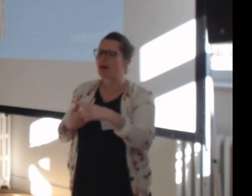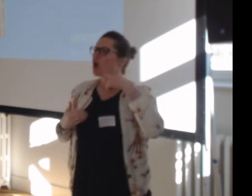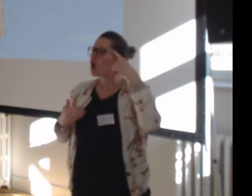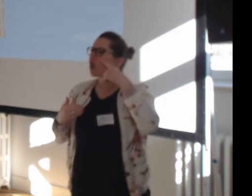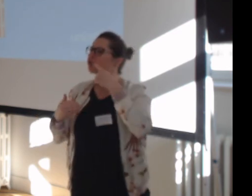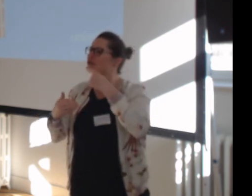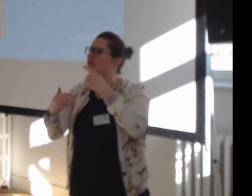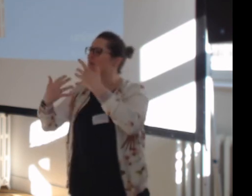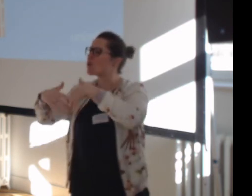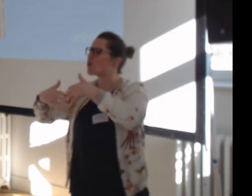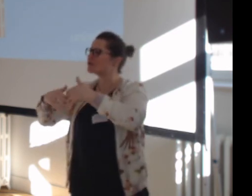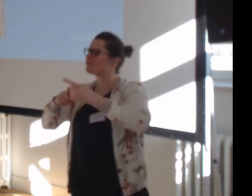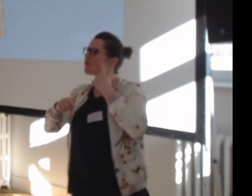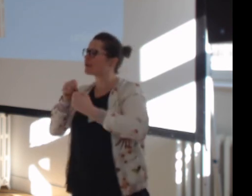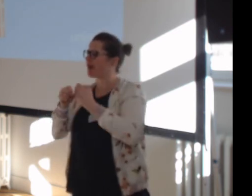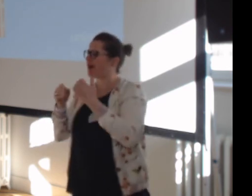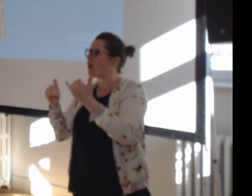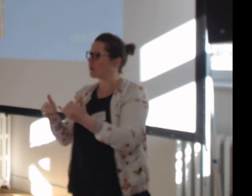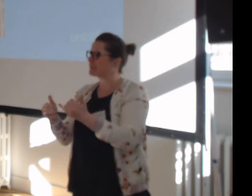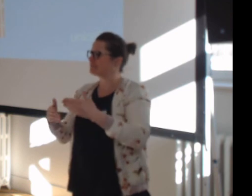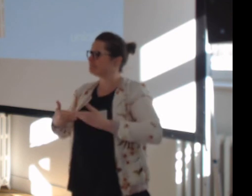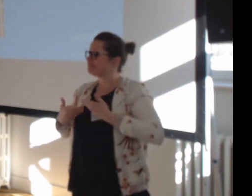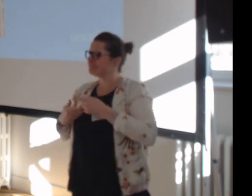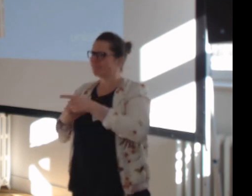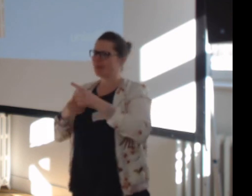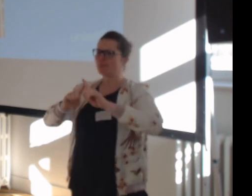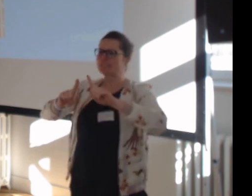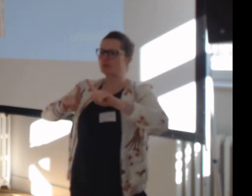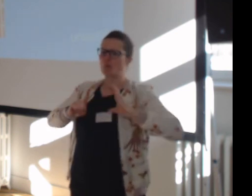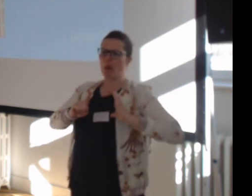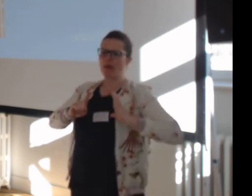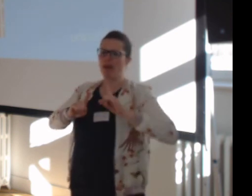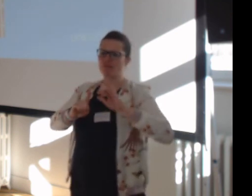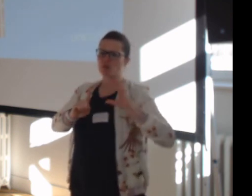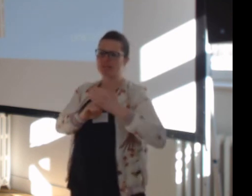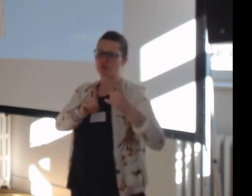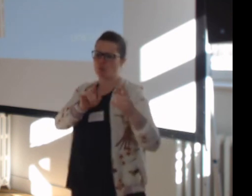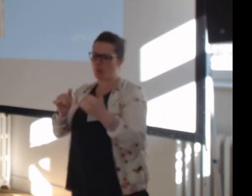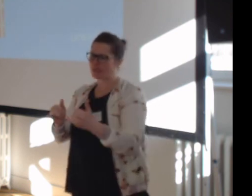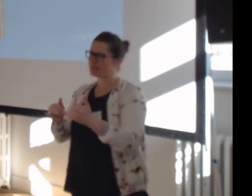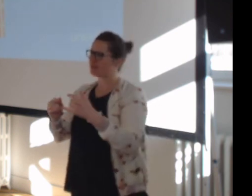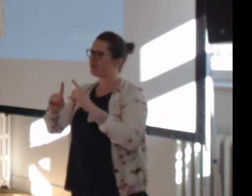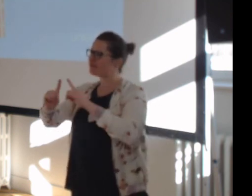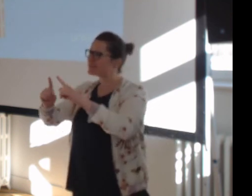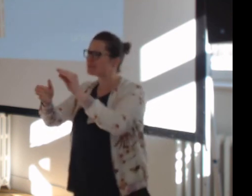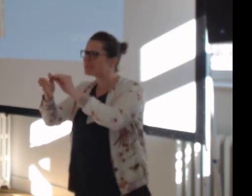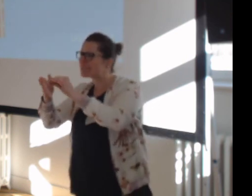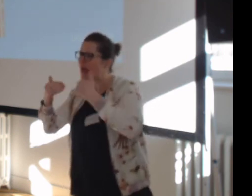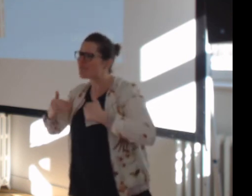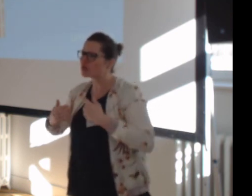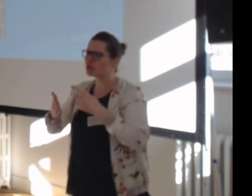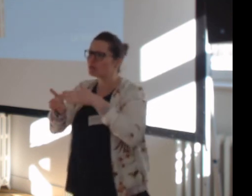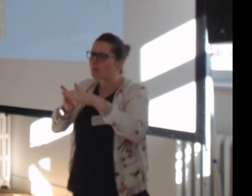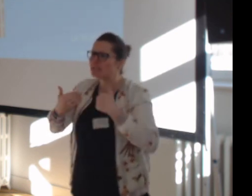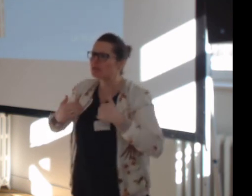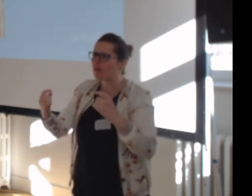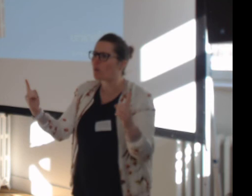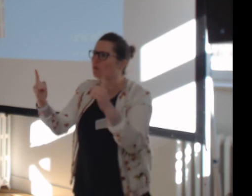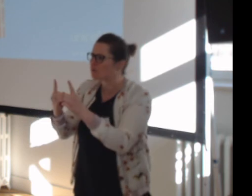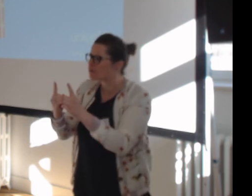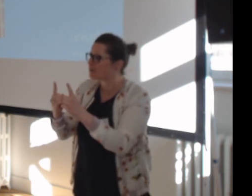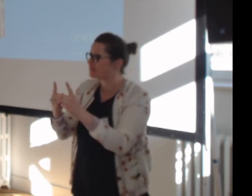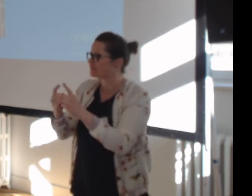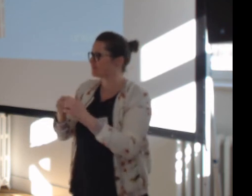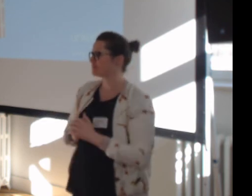London Book Fair last year, where together with colleagues from UNICEF, we were able to meet with some authors and publishers of